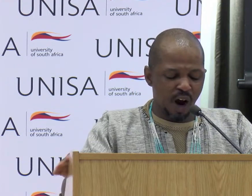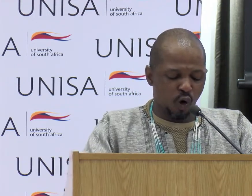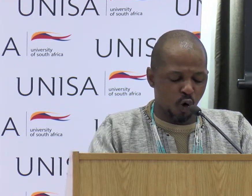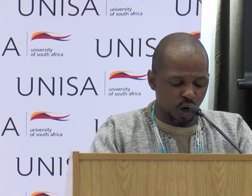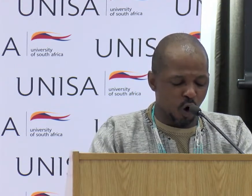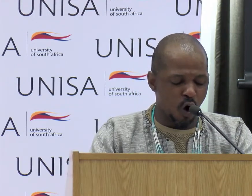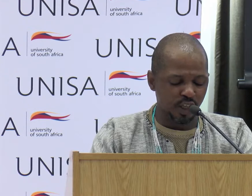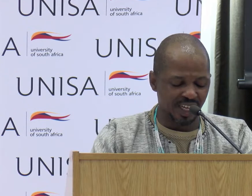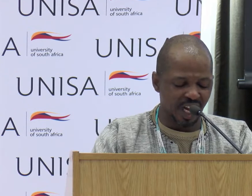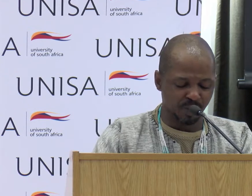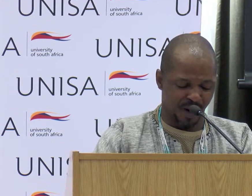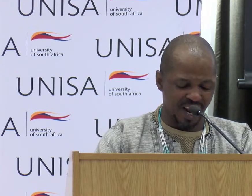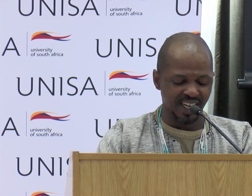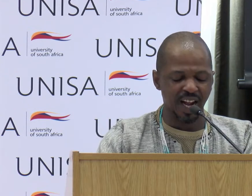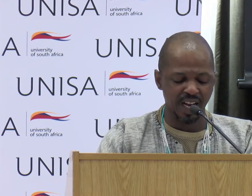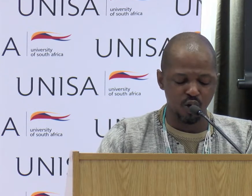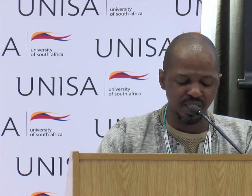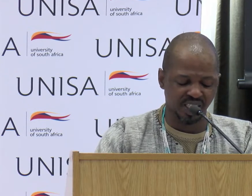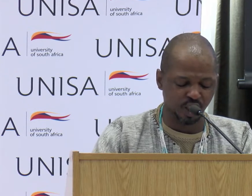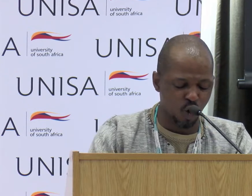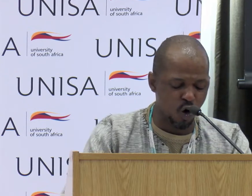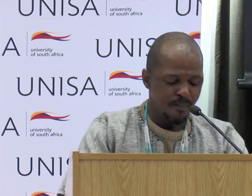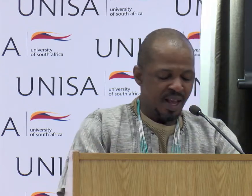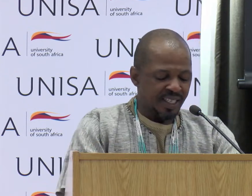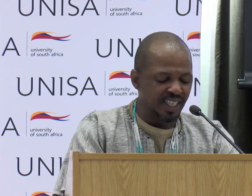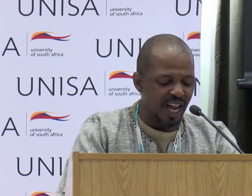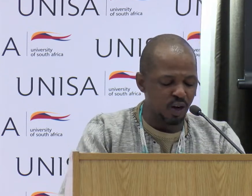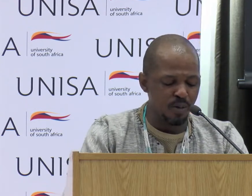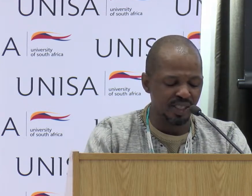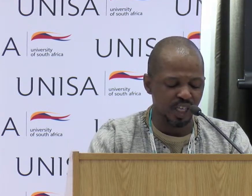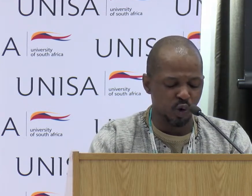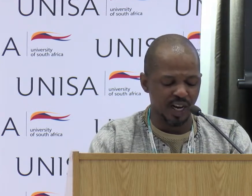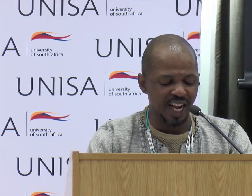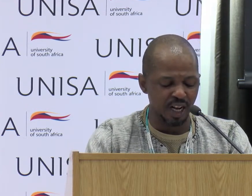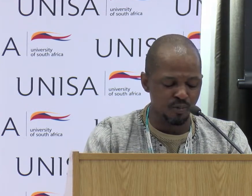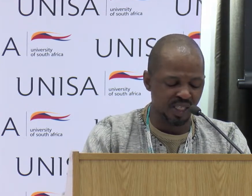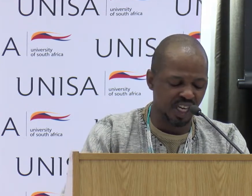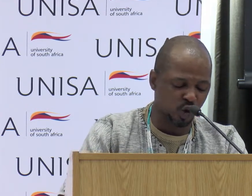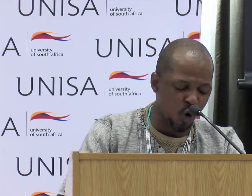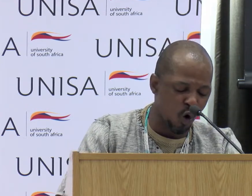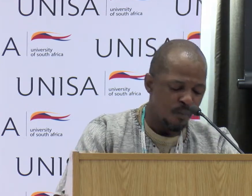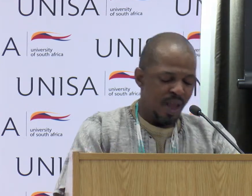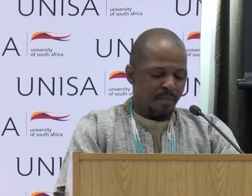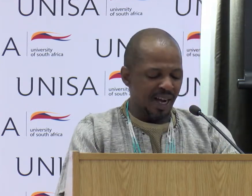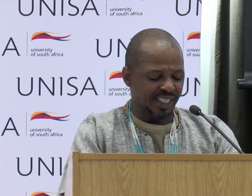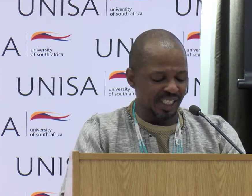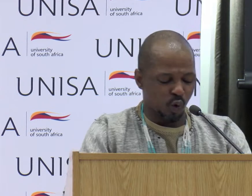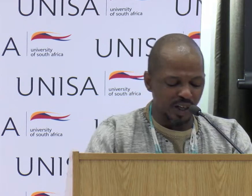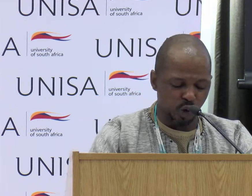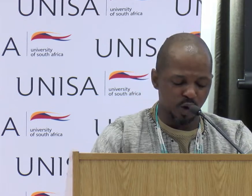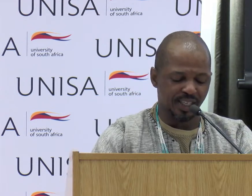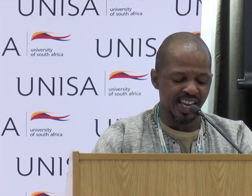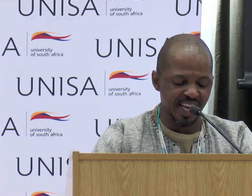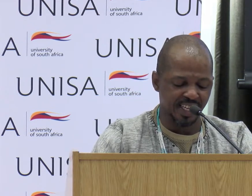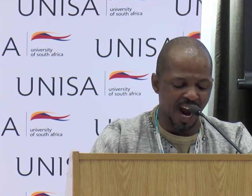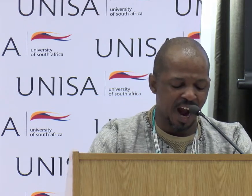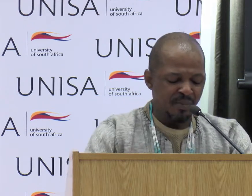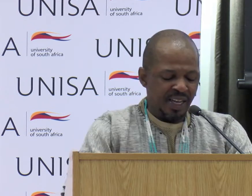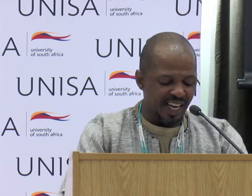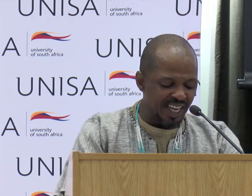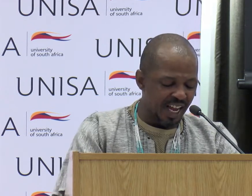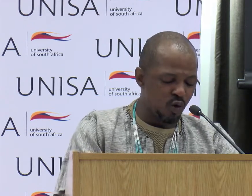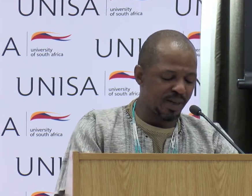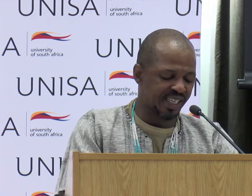Bathi siyarhoxoza xa sibhala ngenxa yeelwimi zethu, ngenxa yeelwimi zethu, ngenxa yeelwimi zethu. Bathi asikwazi